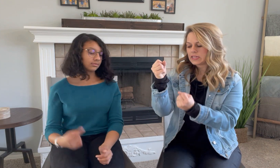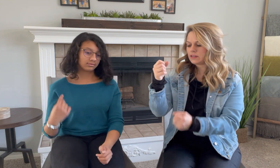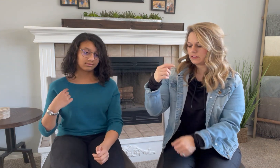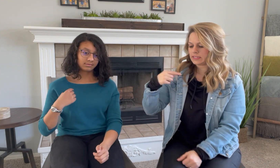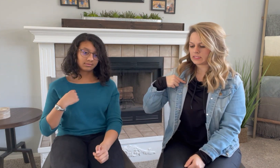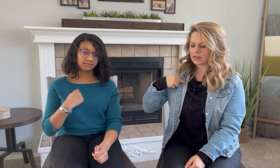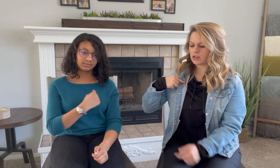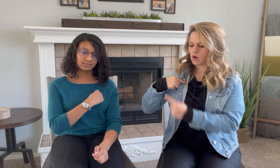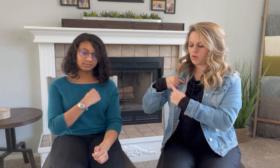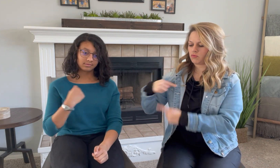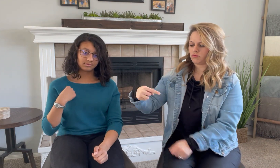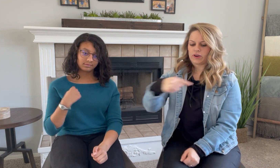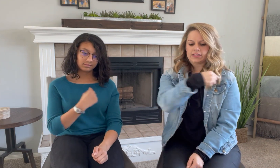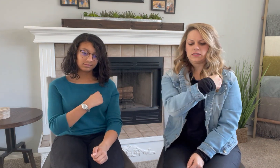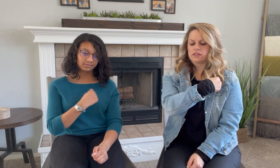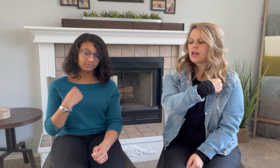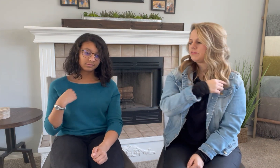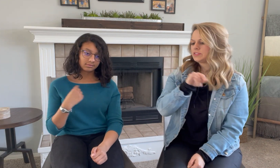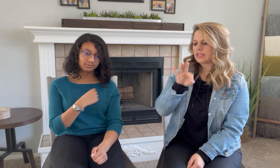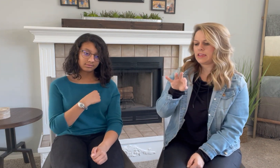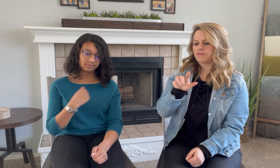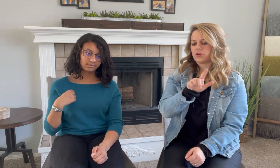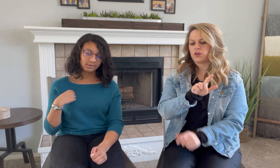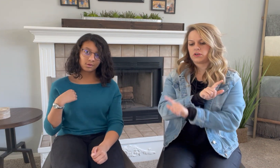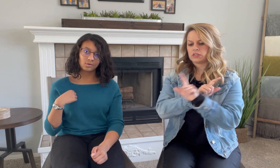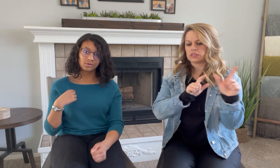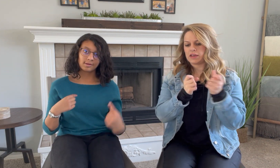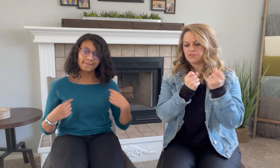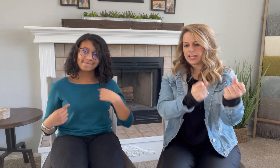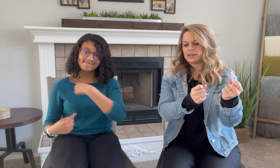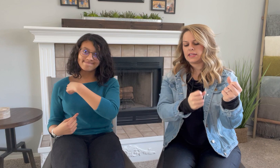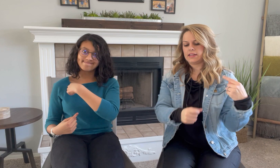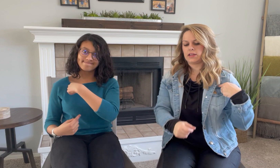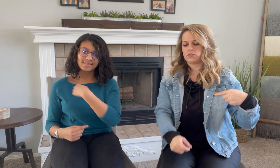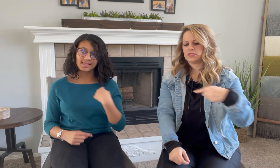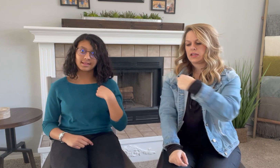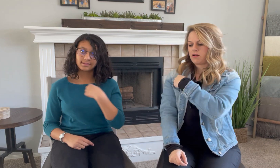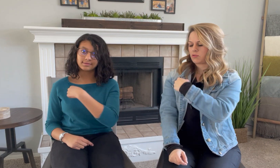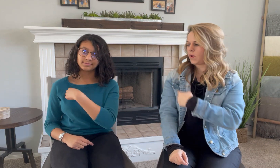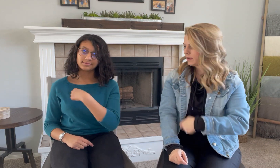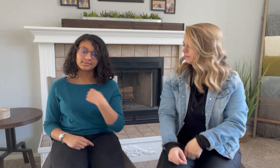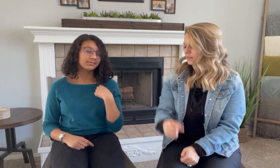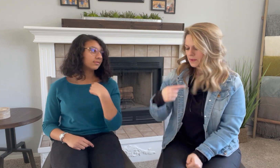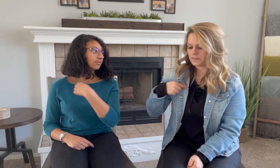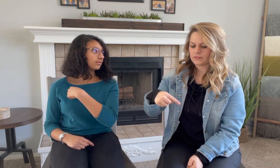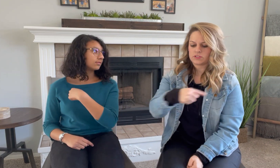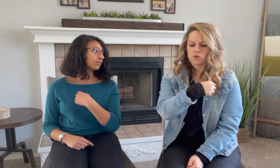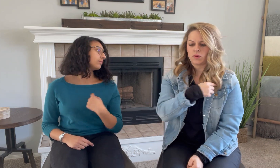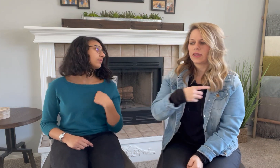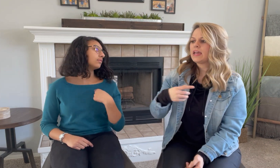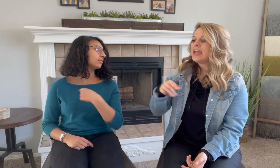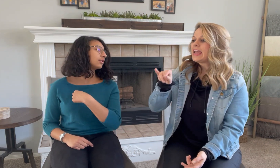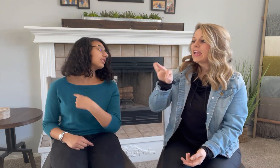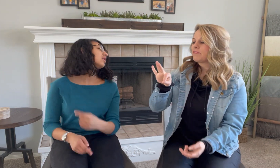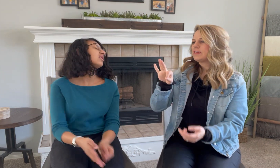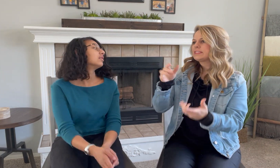right-handed, it's going to go right to left. If you're left-handed, it goes the other way. Yep. So if it's like